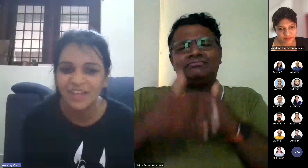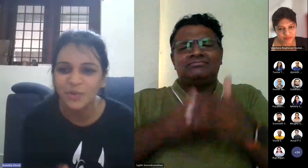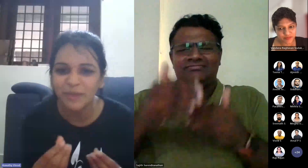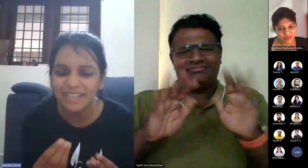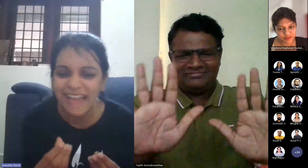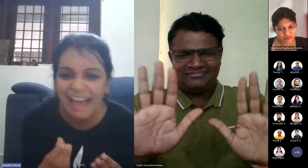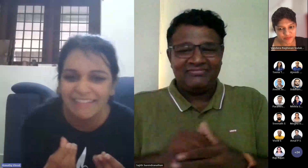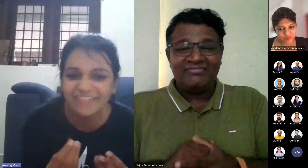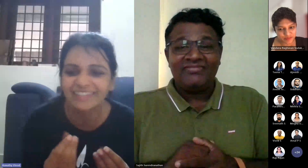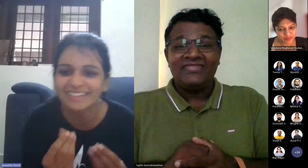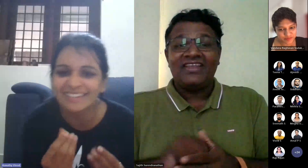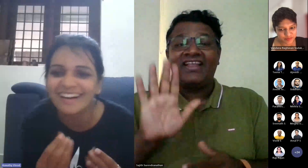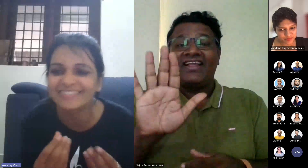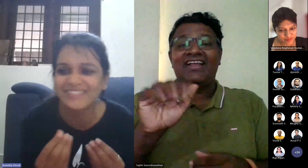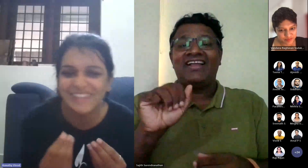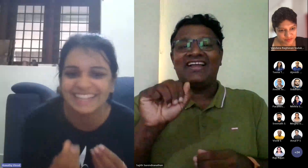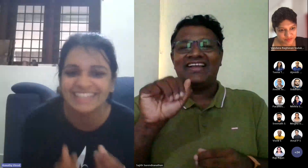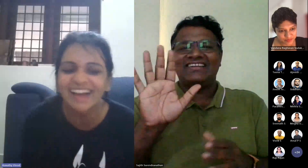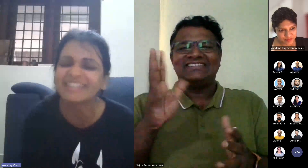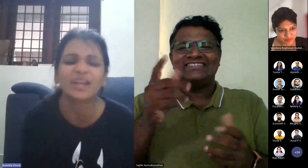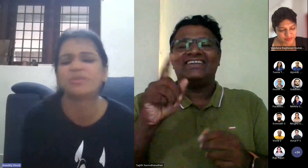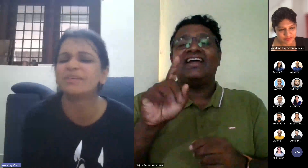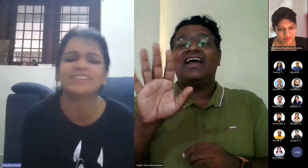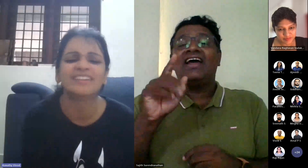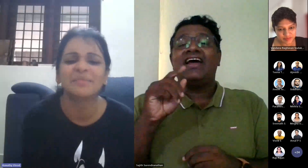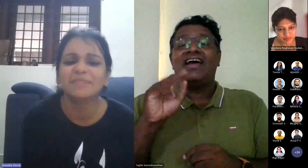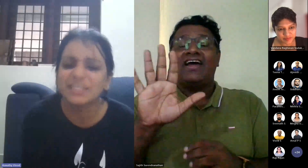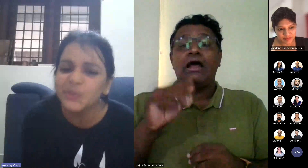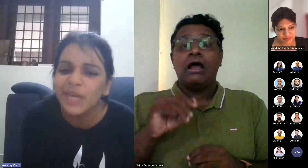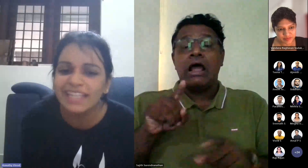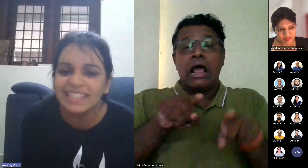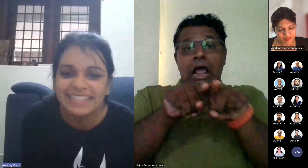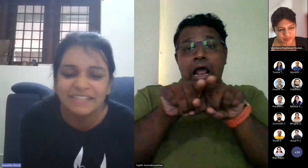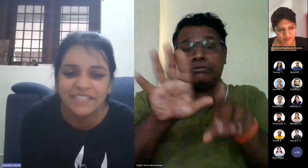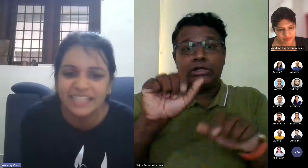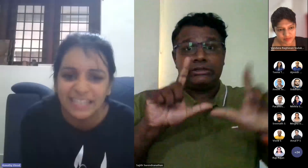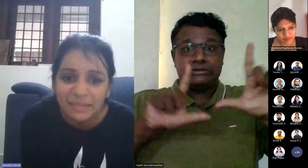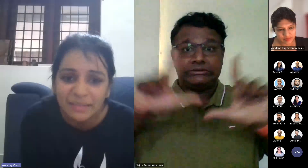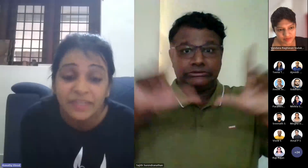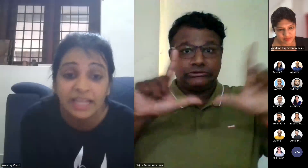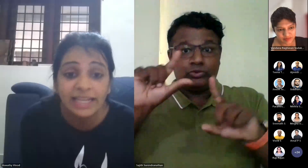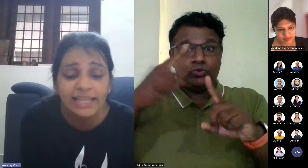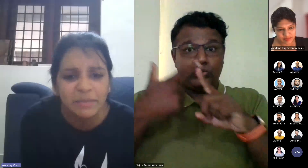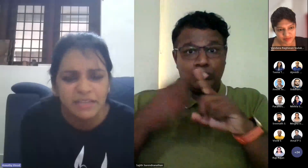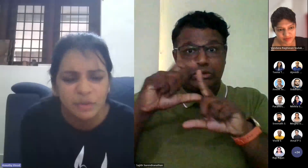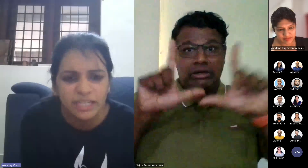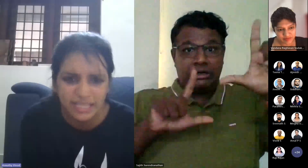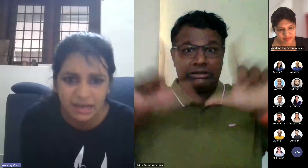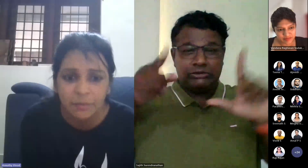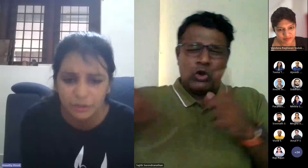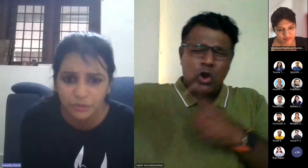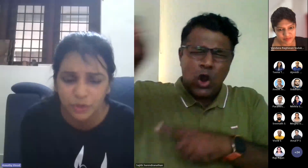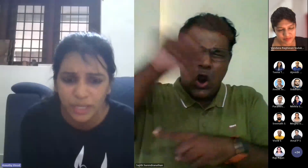happen? You might have, like a starting trouble, but that's okay. I see that every day. Let me give you